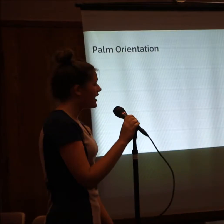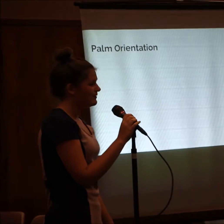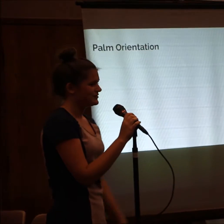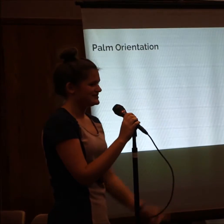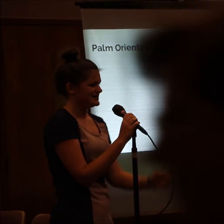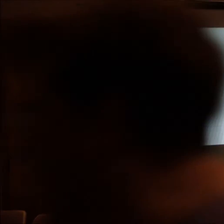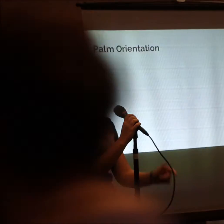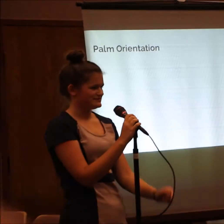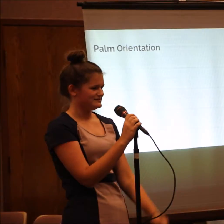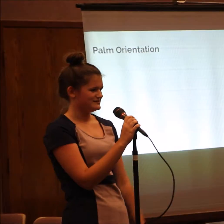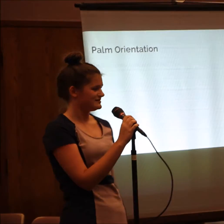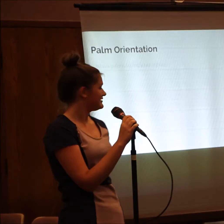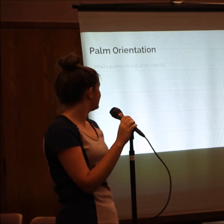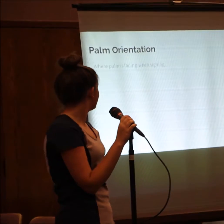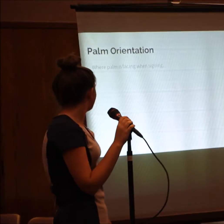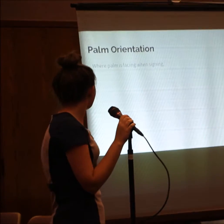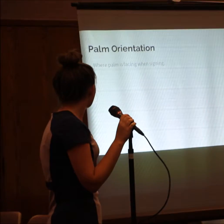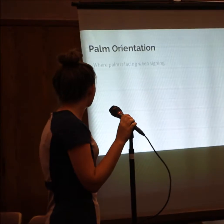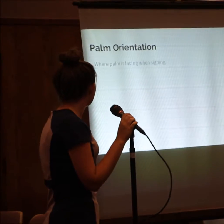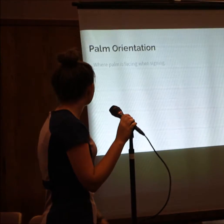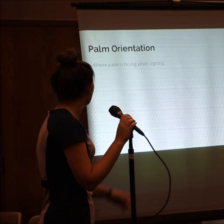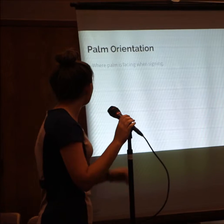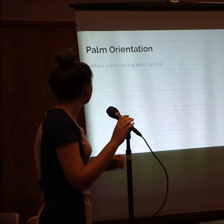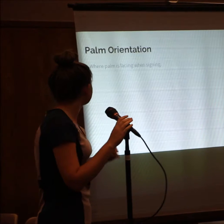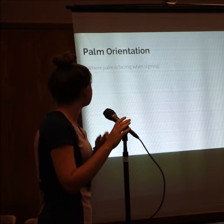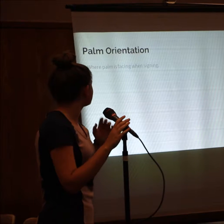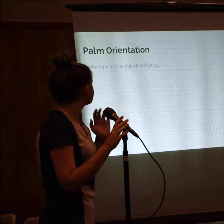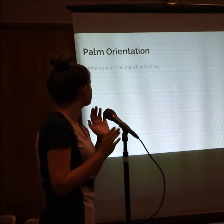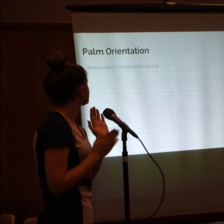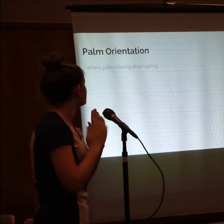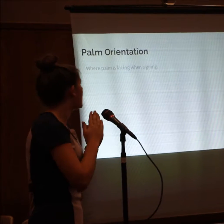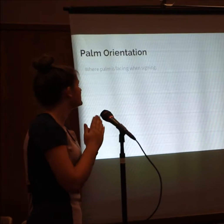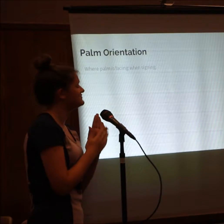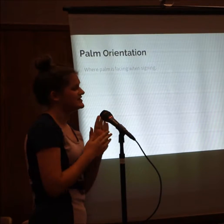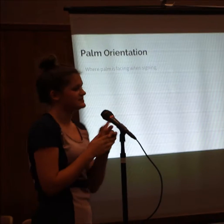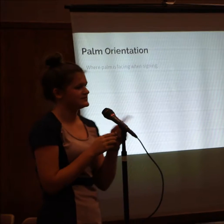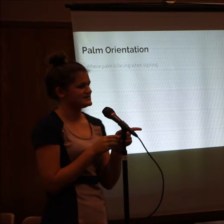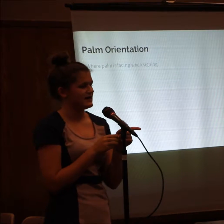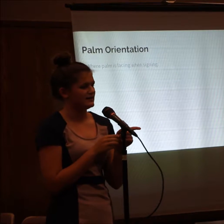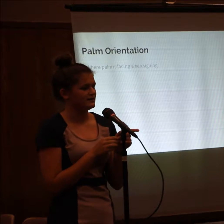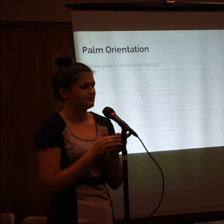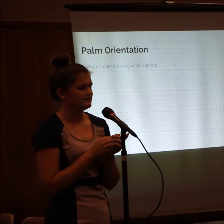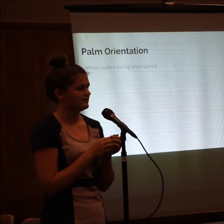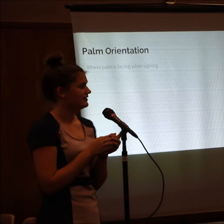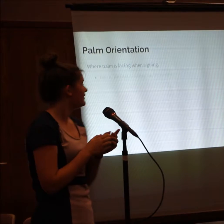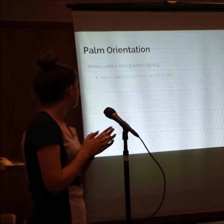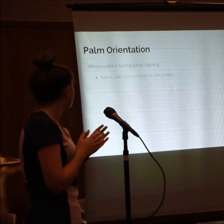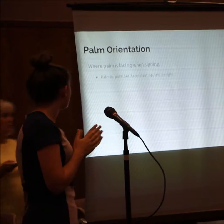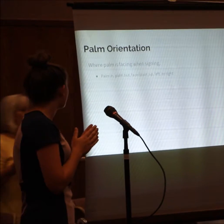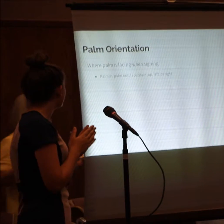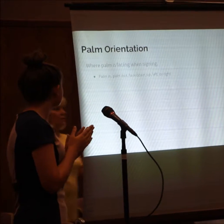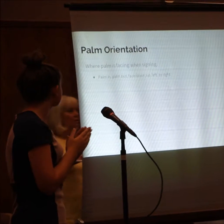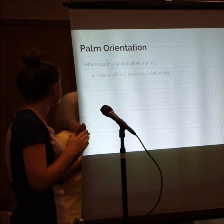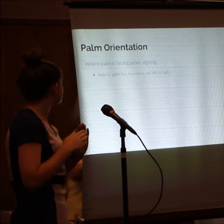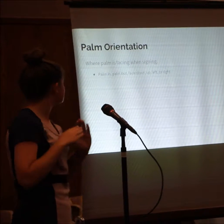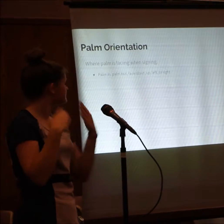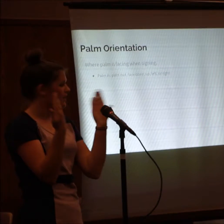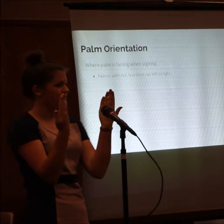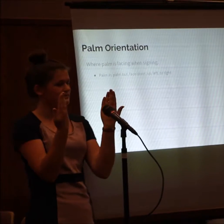Palm orientation. Palm orientation is basically where your palm's facing when signing. Examples of this are palm in,